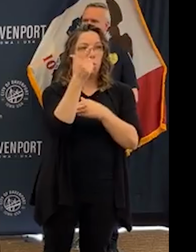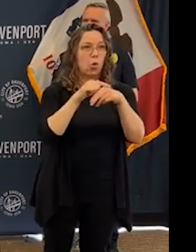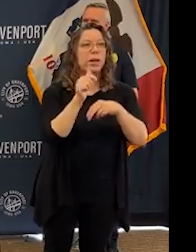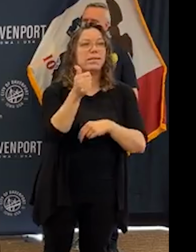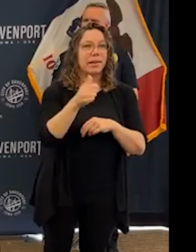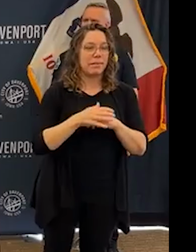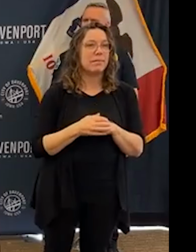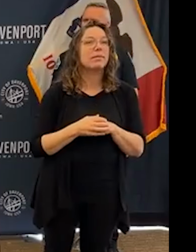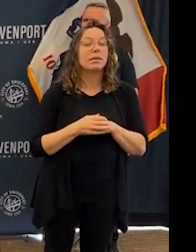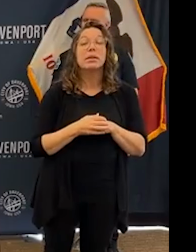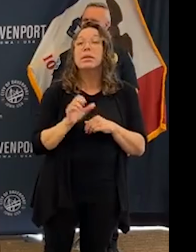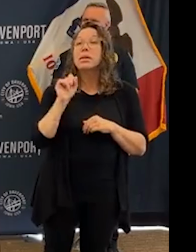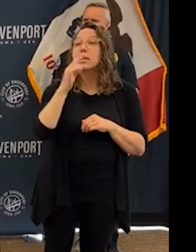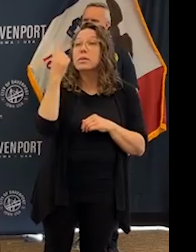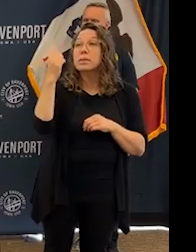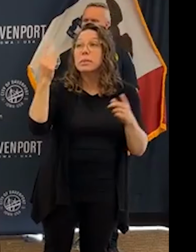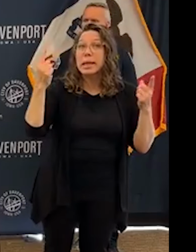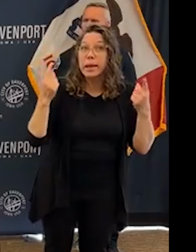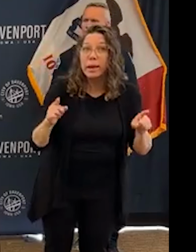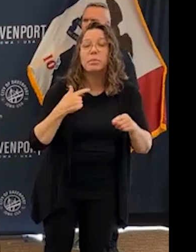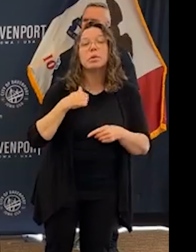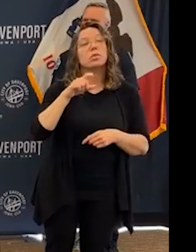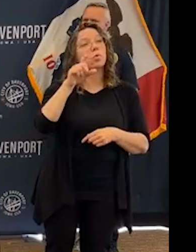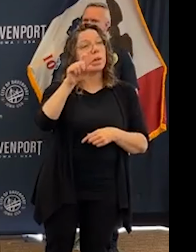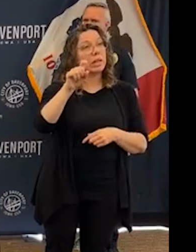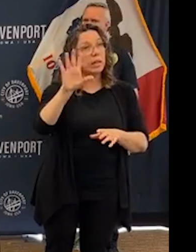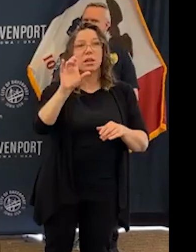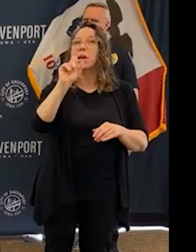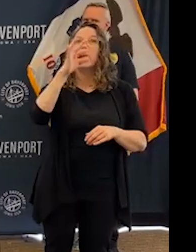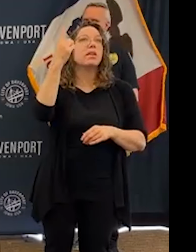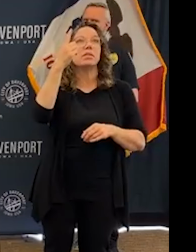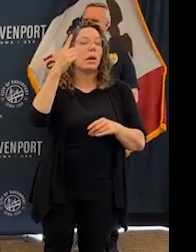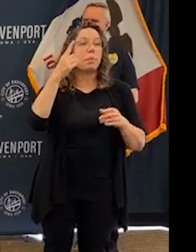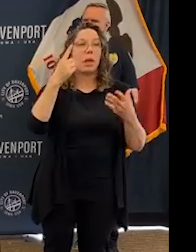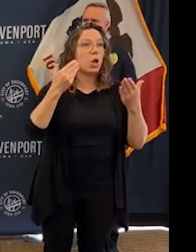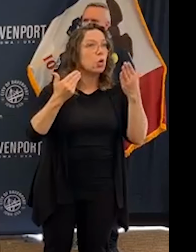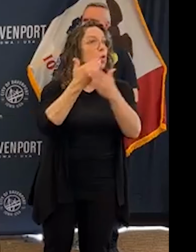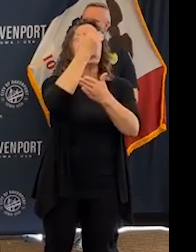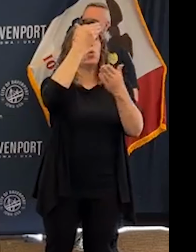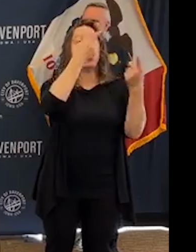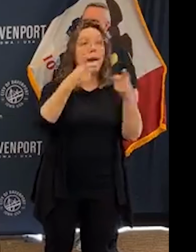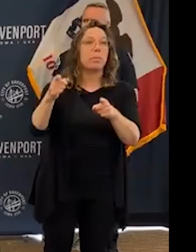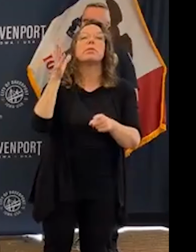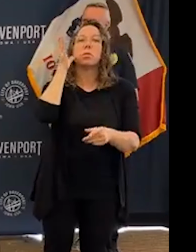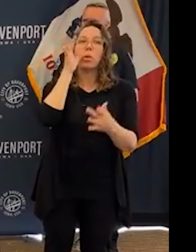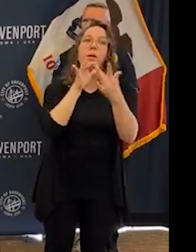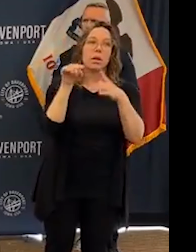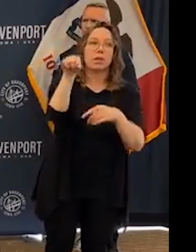something happens that we need to get If there's something significant, we will get in touch with you. Thank you.